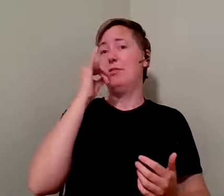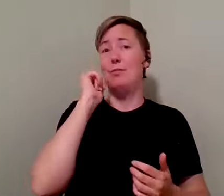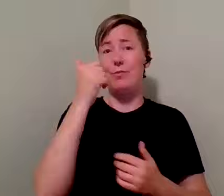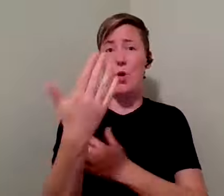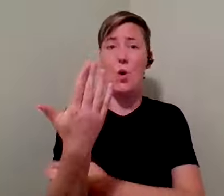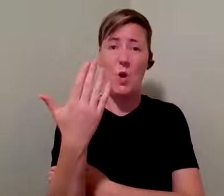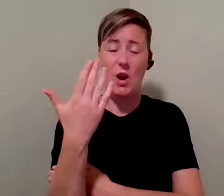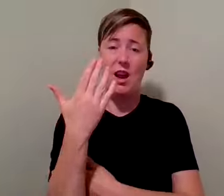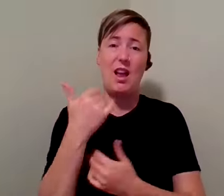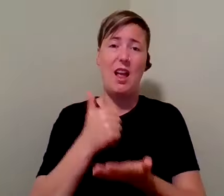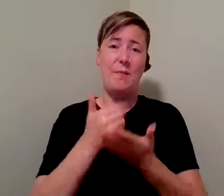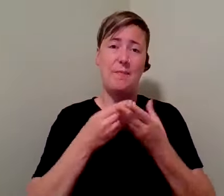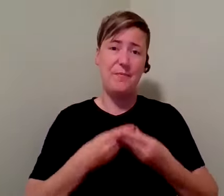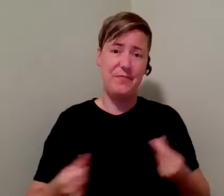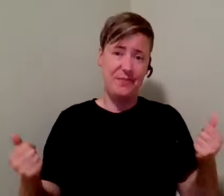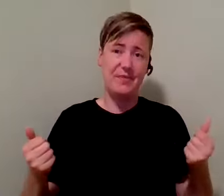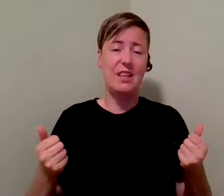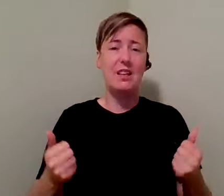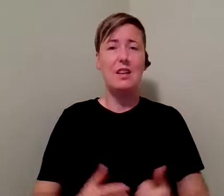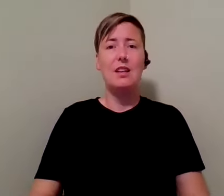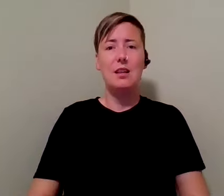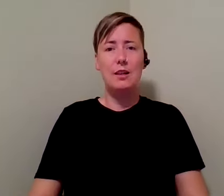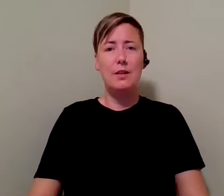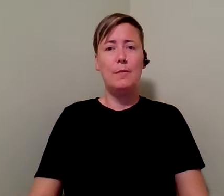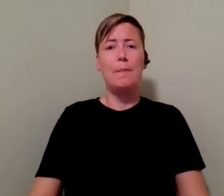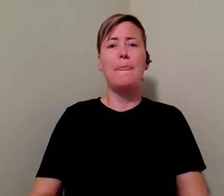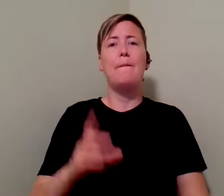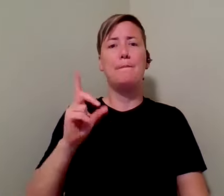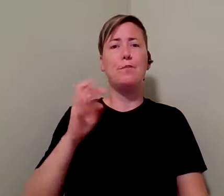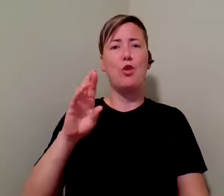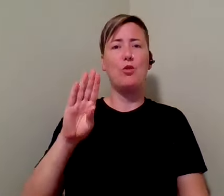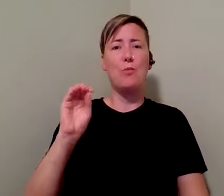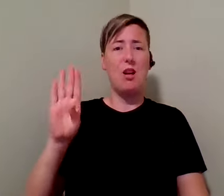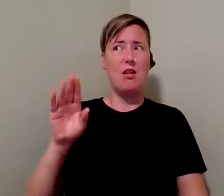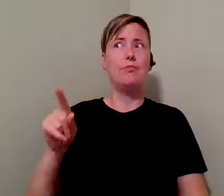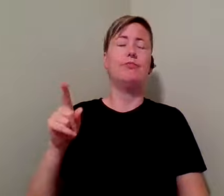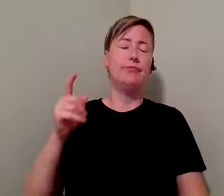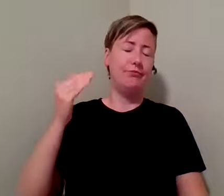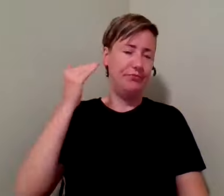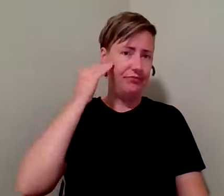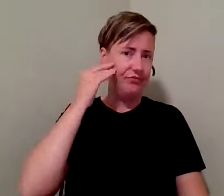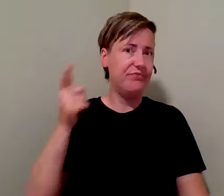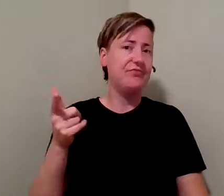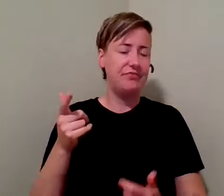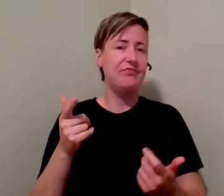I could identify a lot with our co-founder, Dr. Bob, because on page 178 of the big book in his